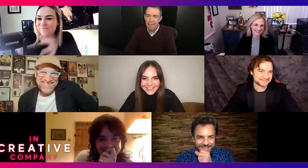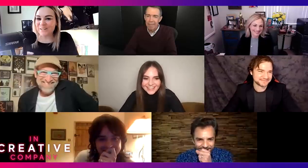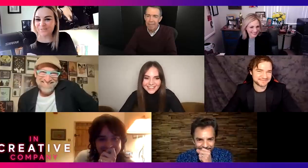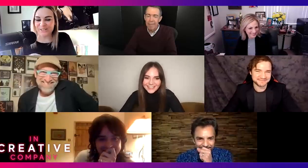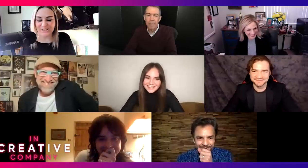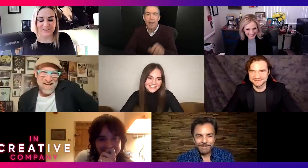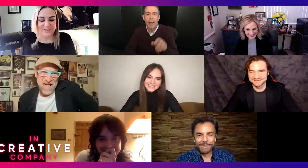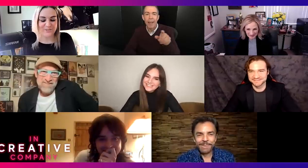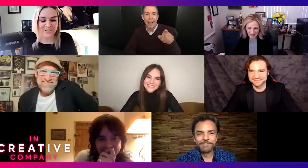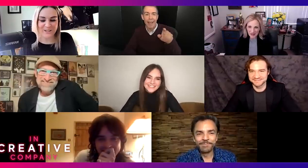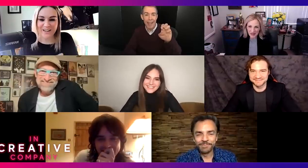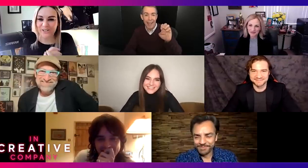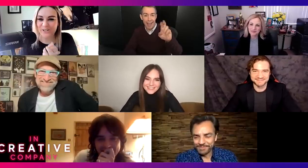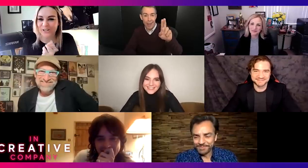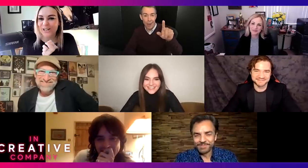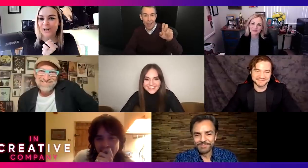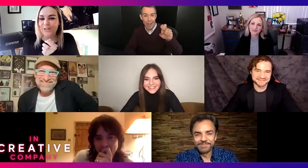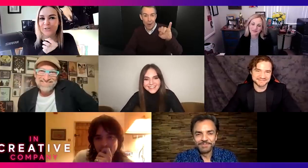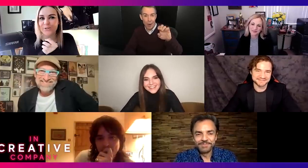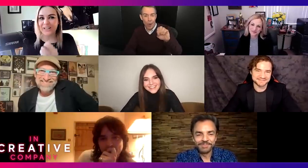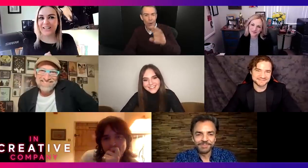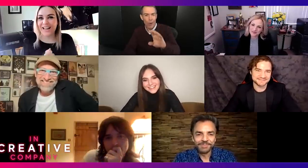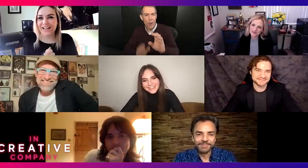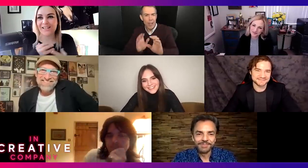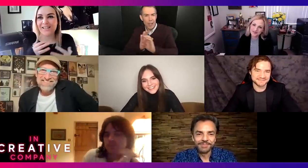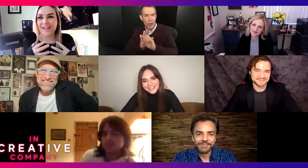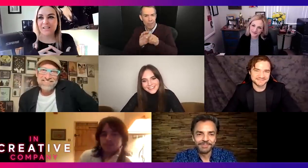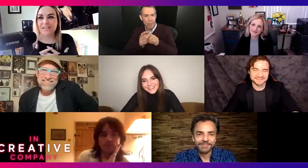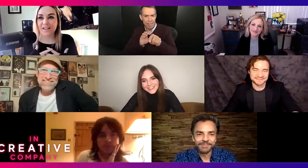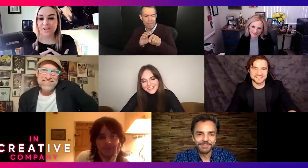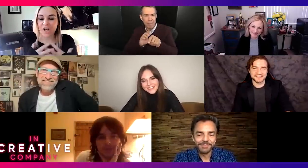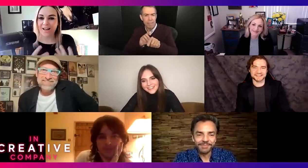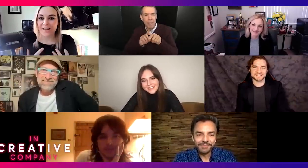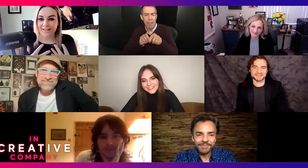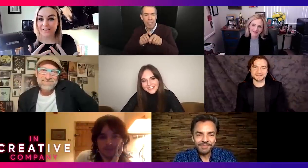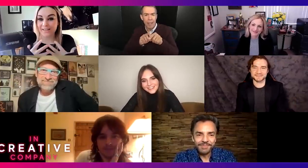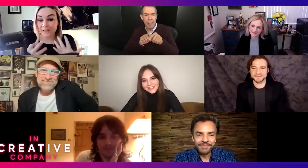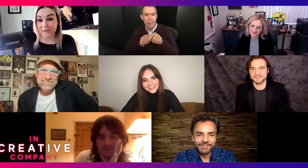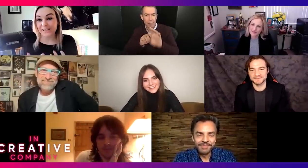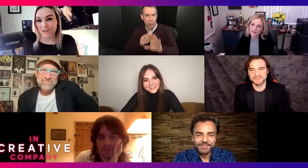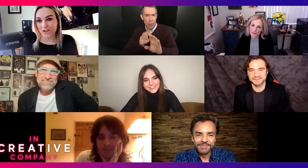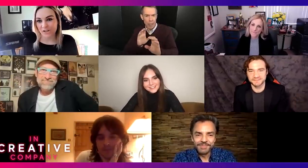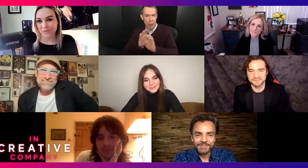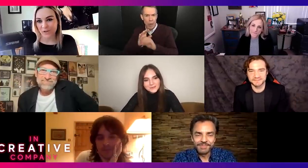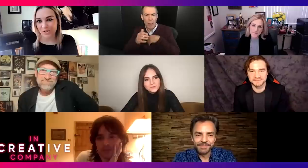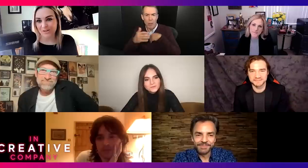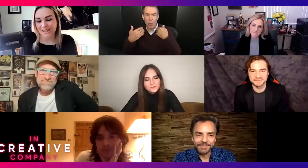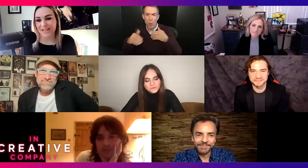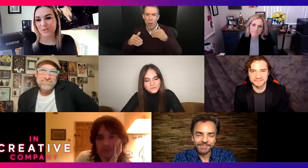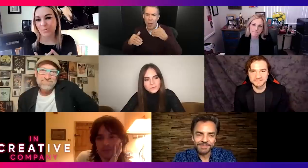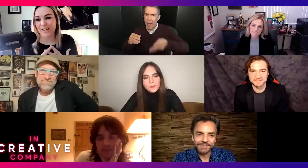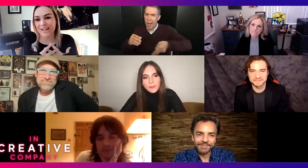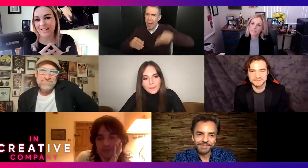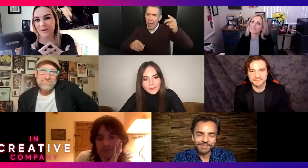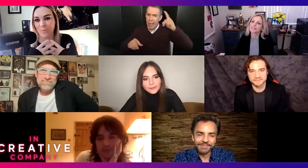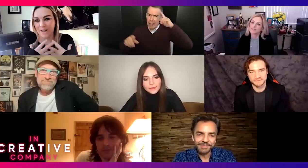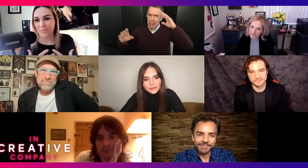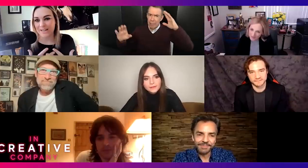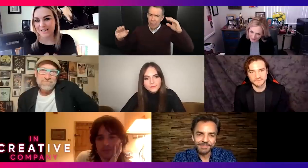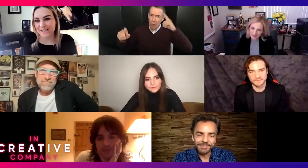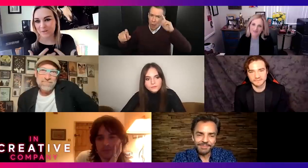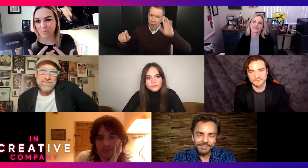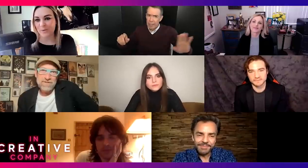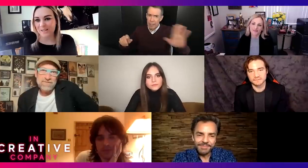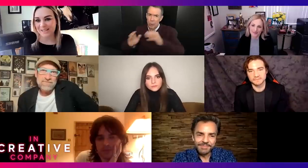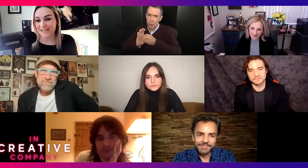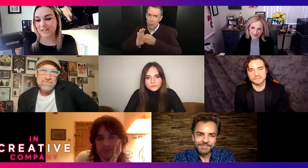Eugenio, jumping over to you and your character, you know, he has such high expectations of the students that he's working with